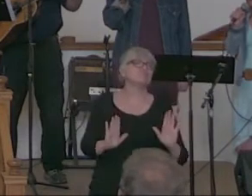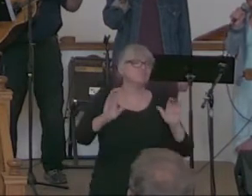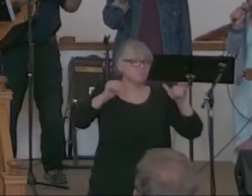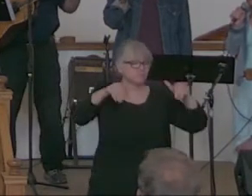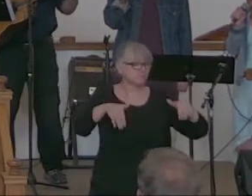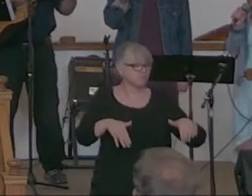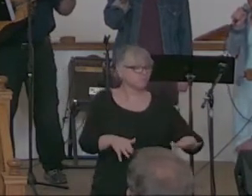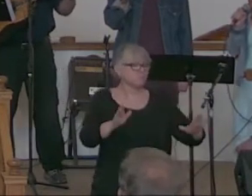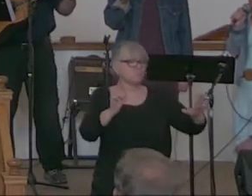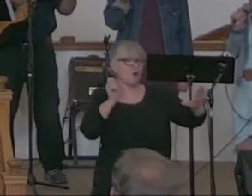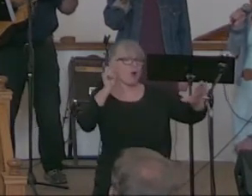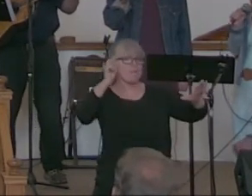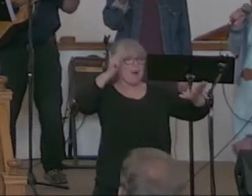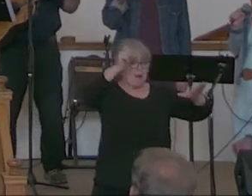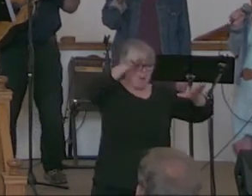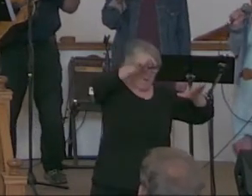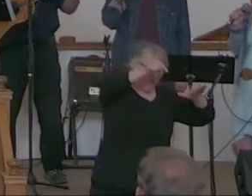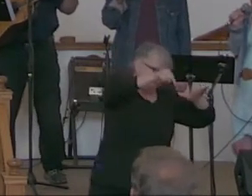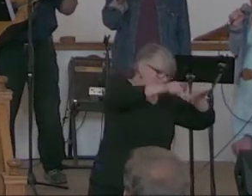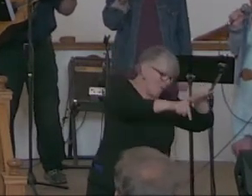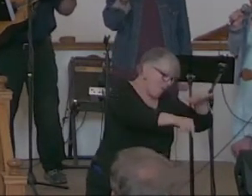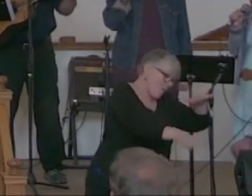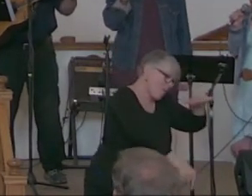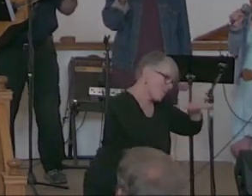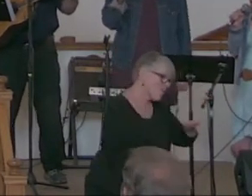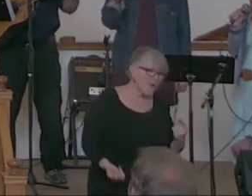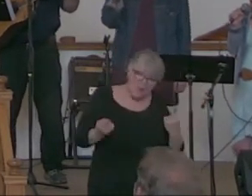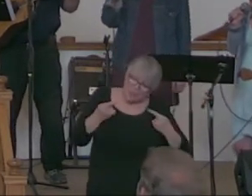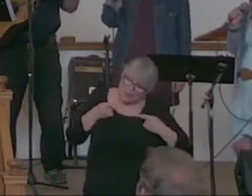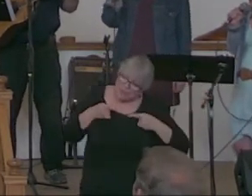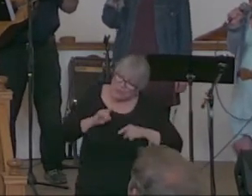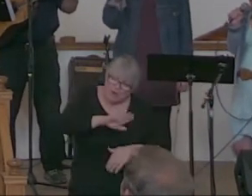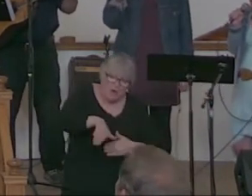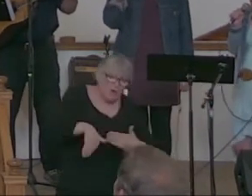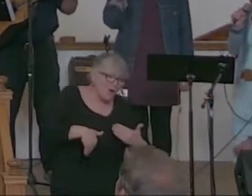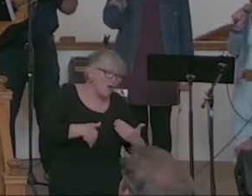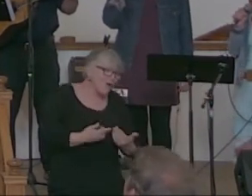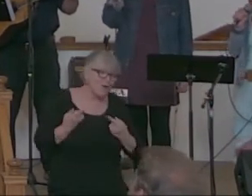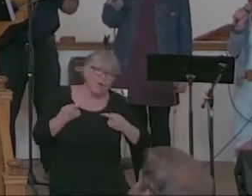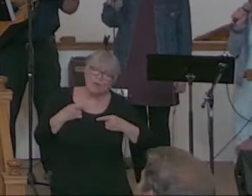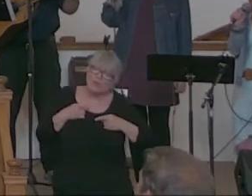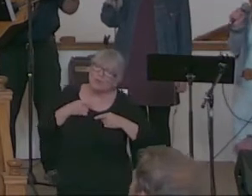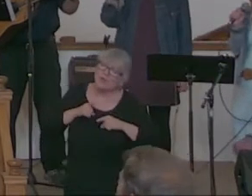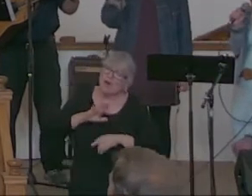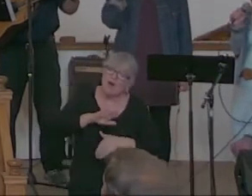the midst of the sea. Yeah. Through it all.